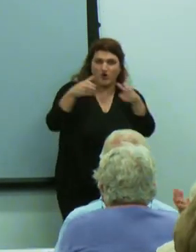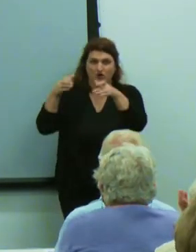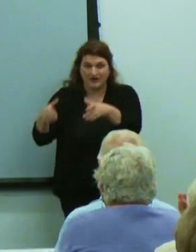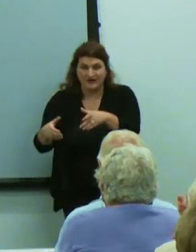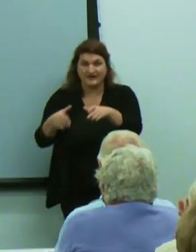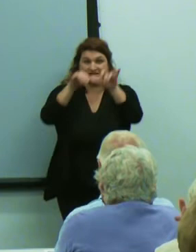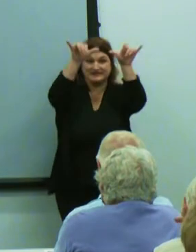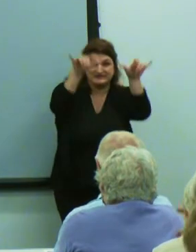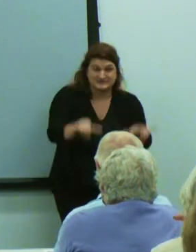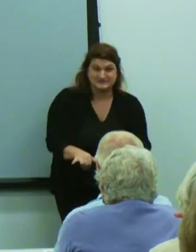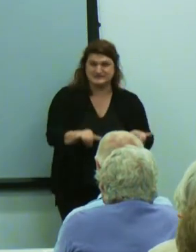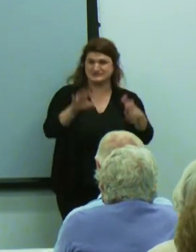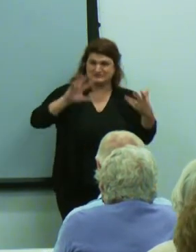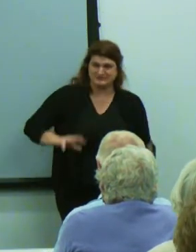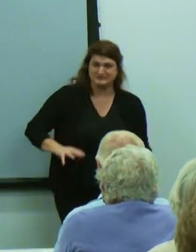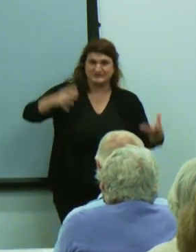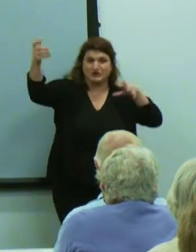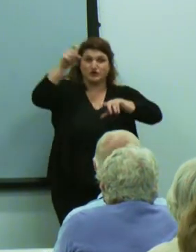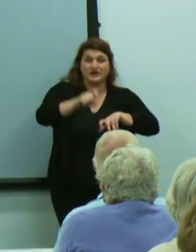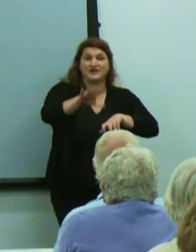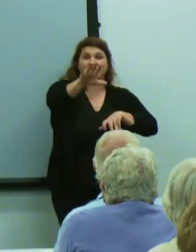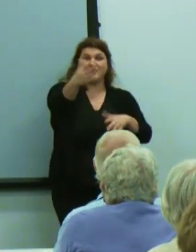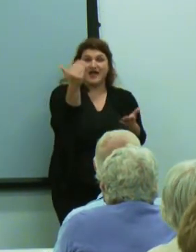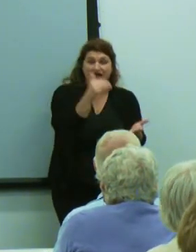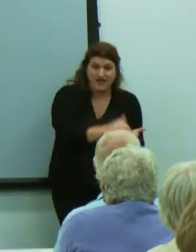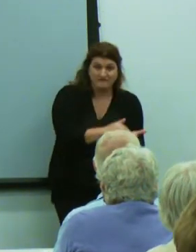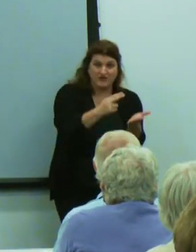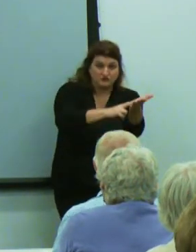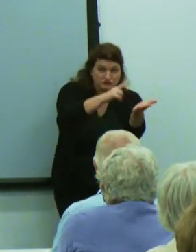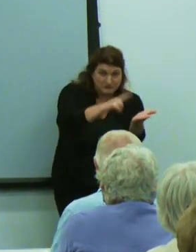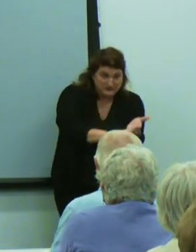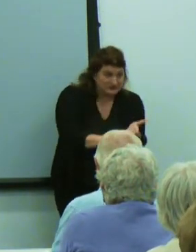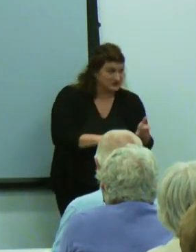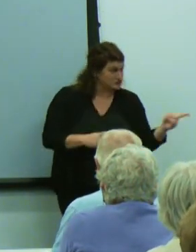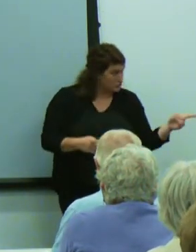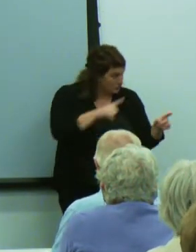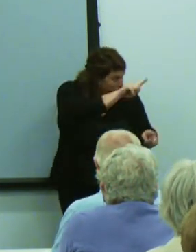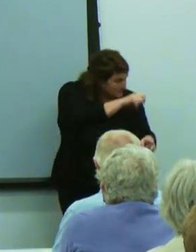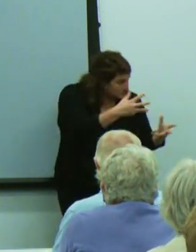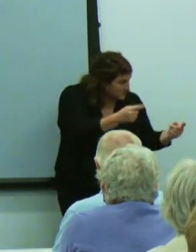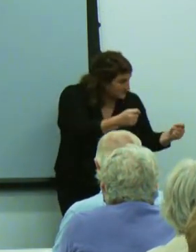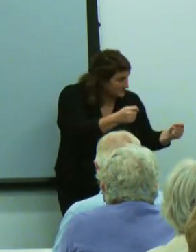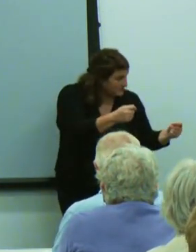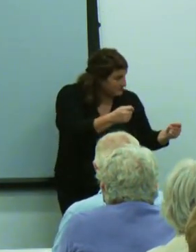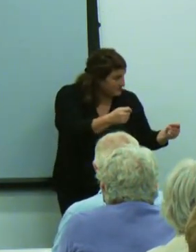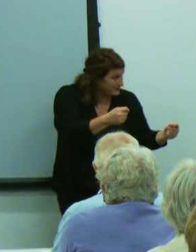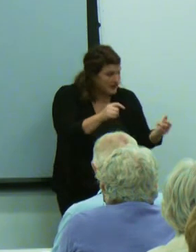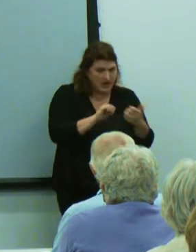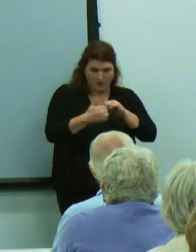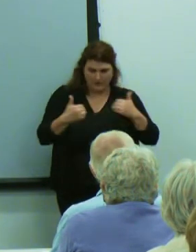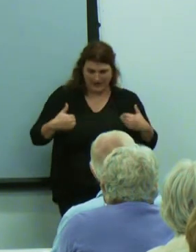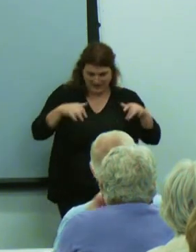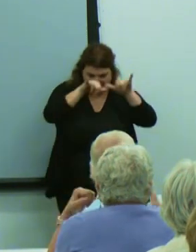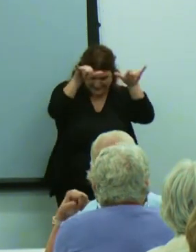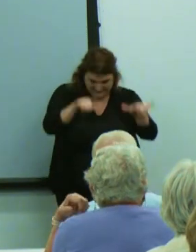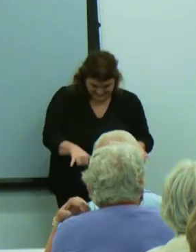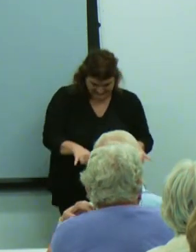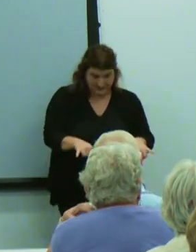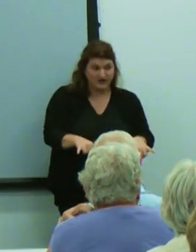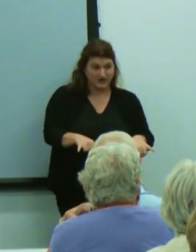5,000 signatures to get on the ballot to run for county Okay, the commission, question not is, Democrat or Republican. how do we have a system in